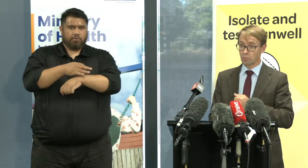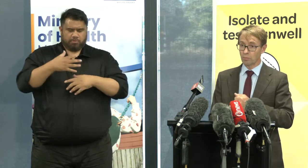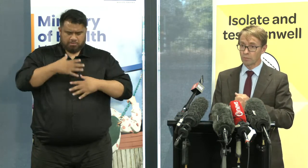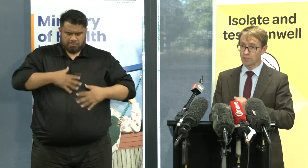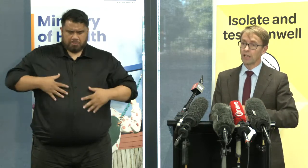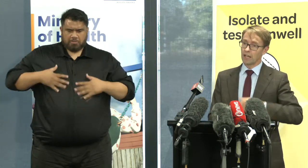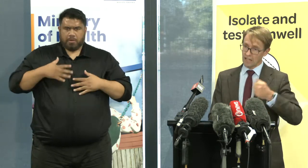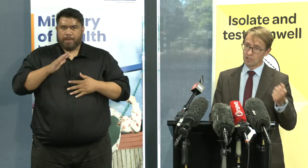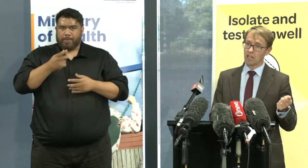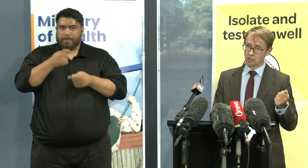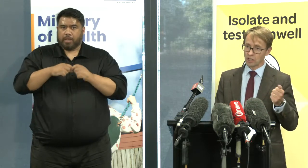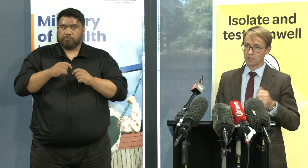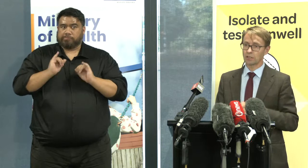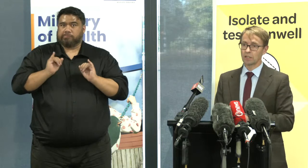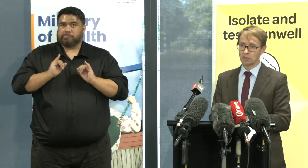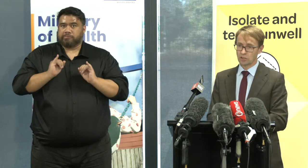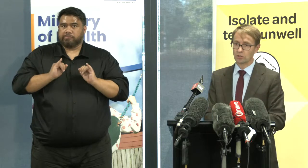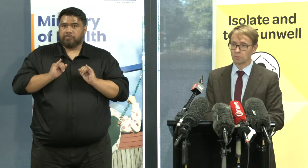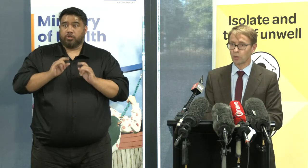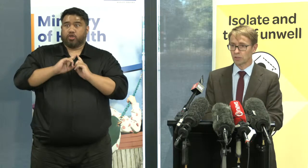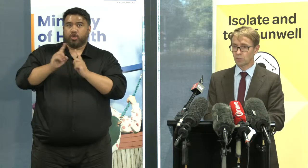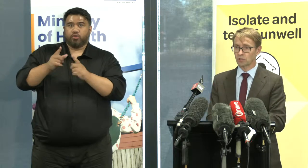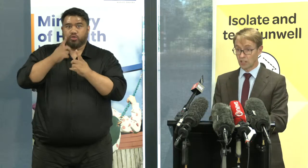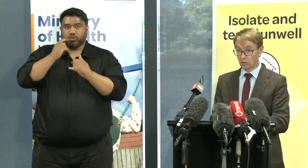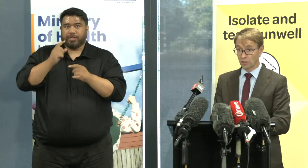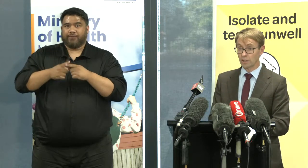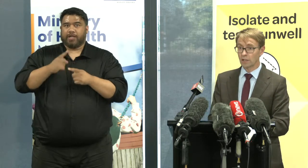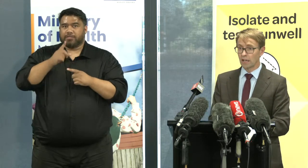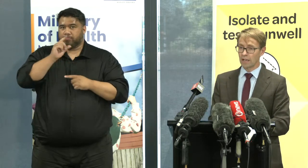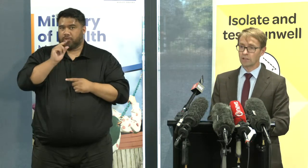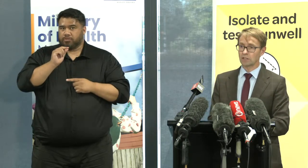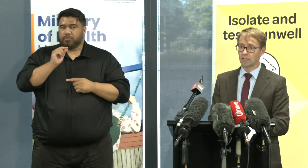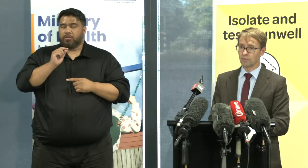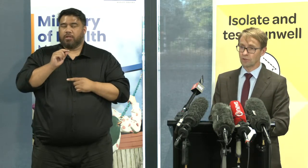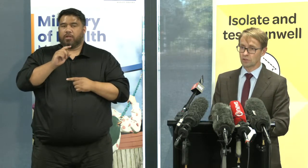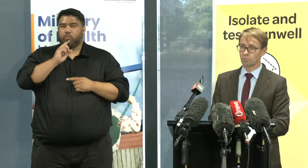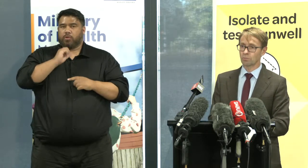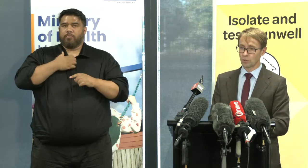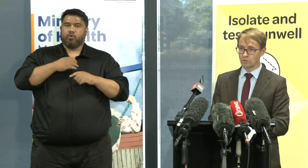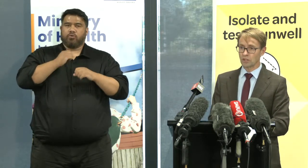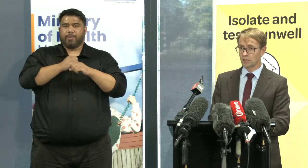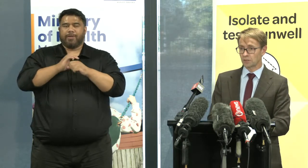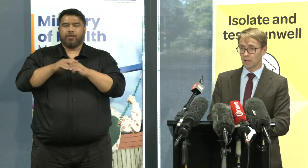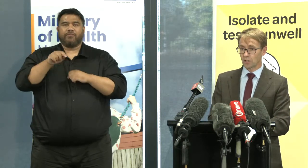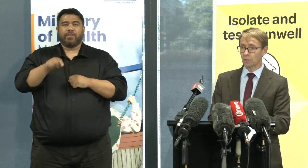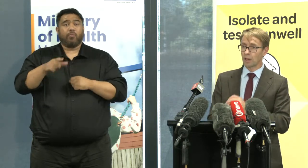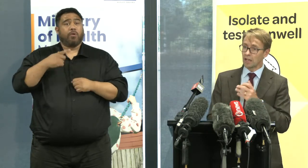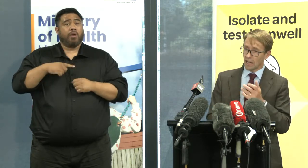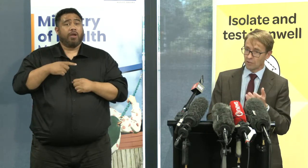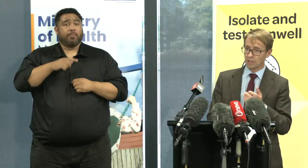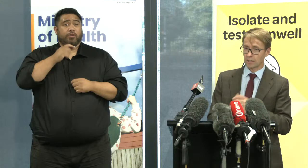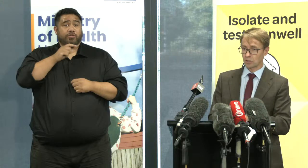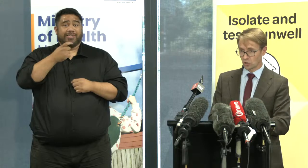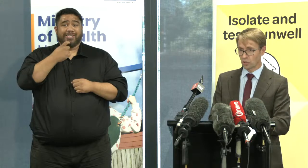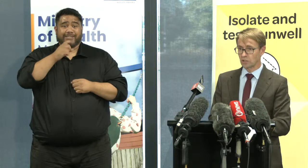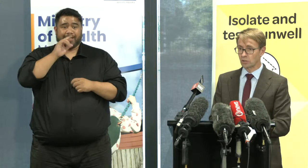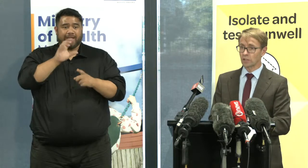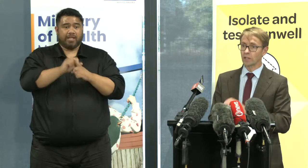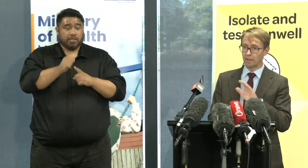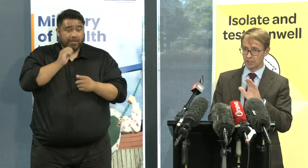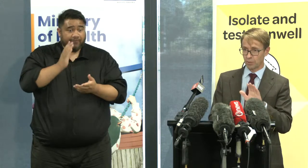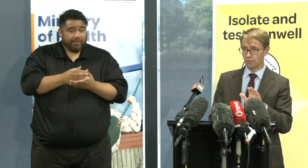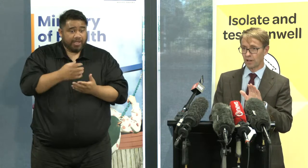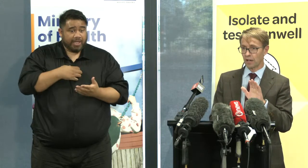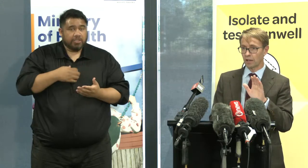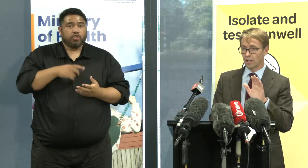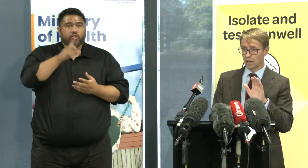causing problems, and having that checked as soon as possible, checked early, and if it proves that it is melanoma, having it treated early,